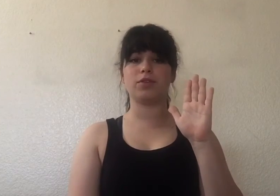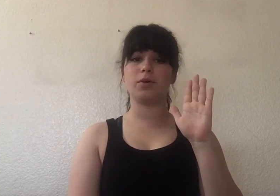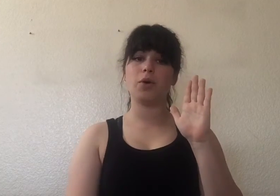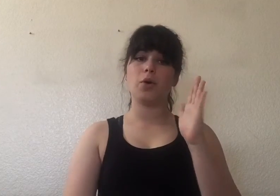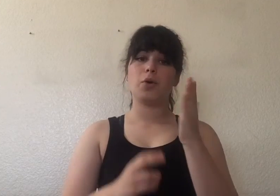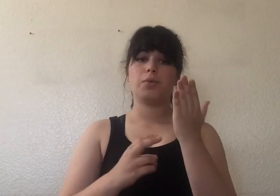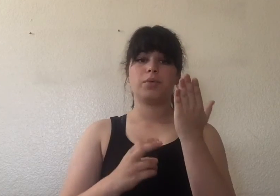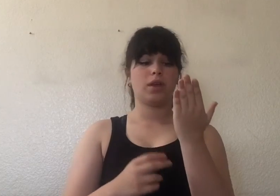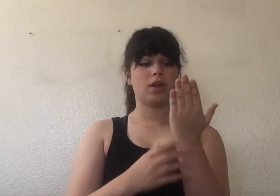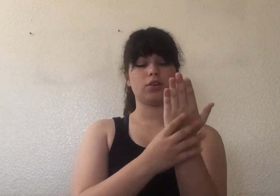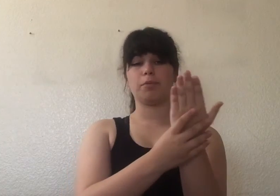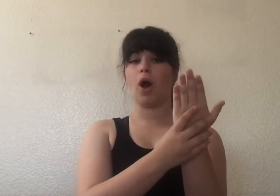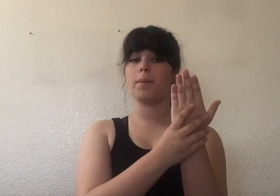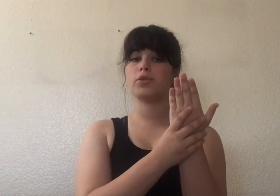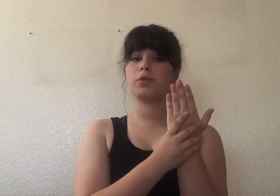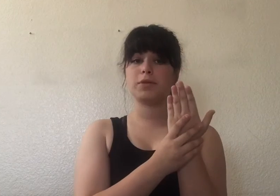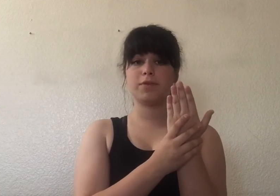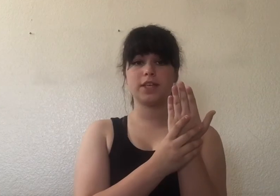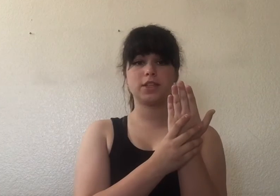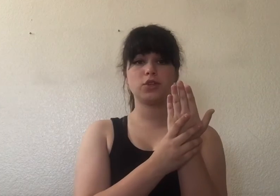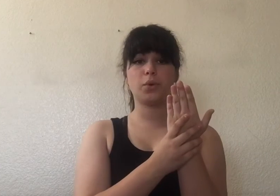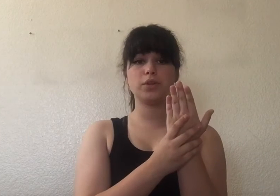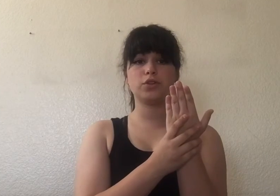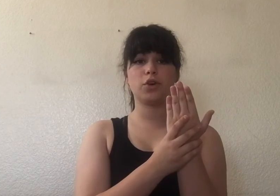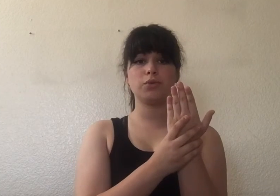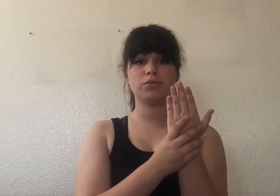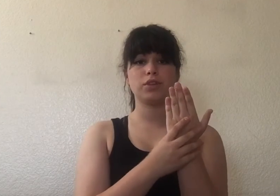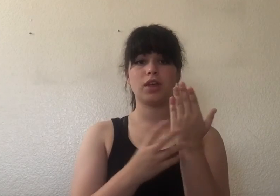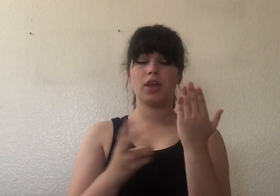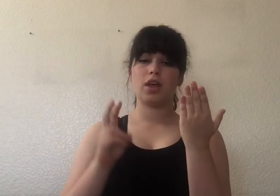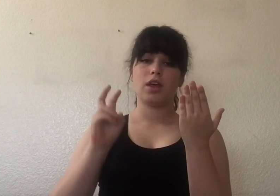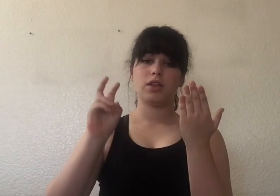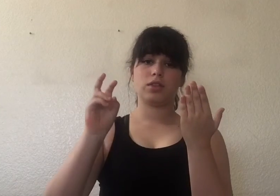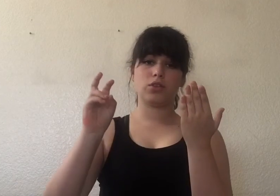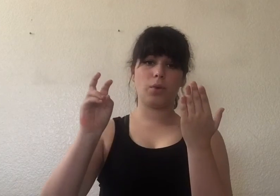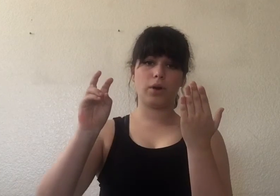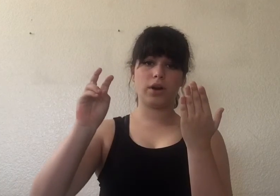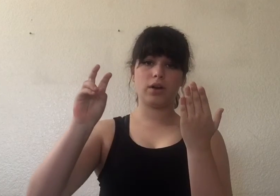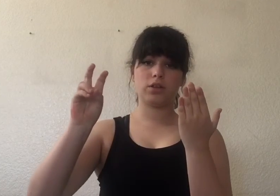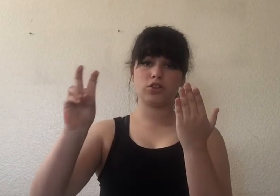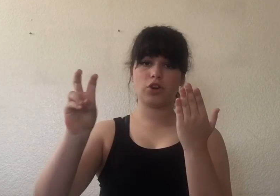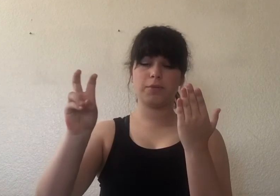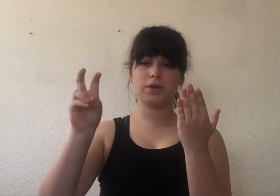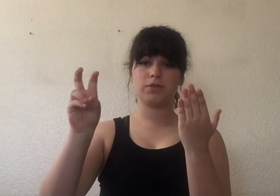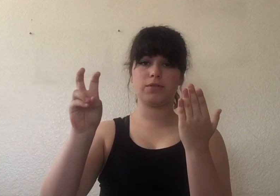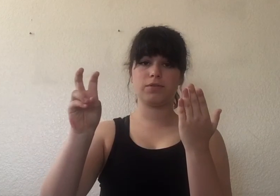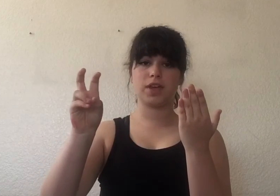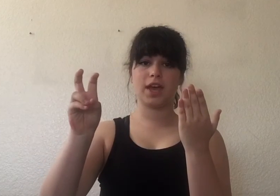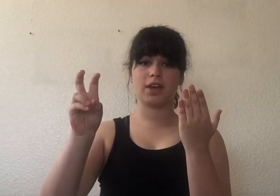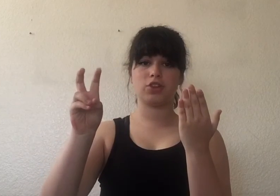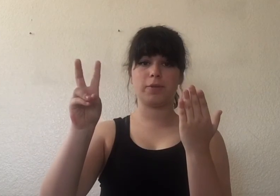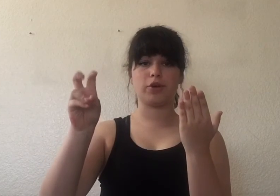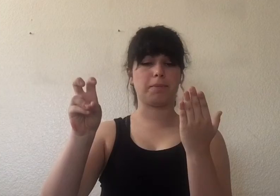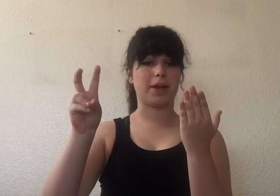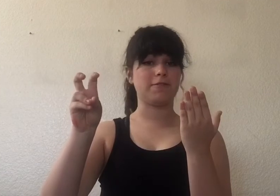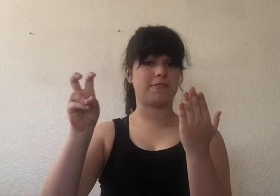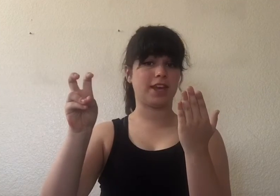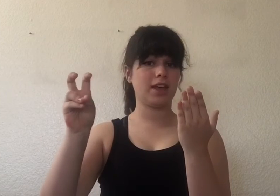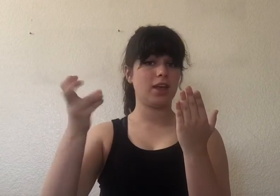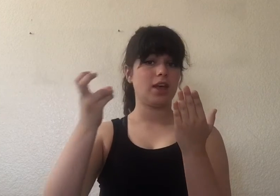you and your palm is going to be facing towards you. Your sharpened V hand shape or your bent V is